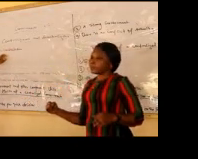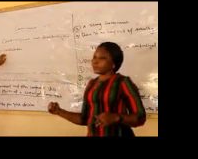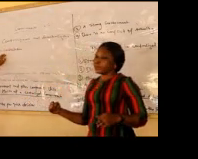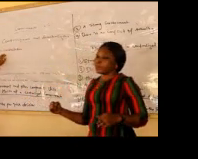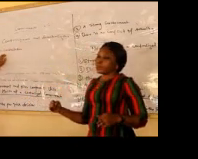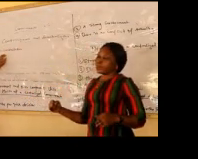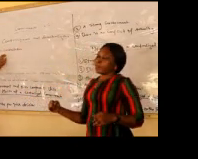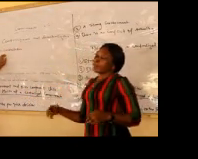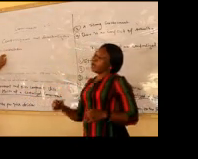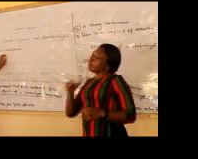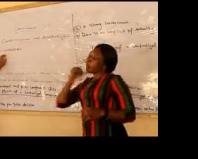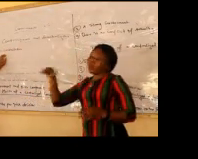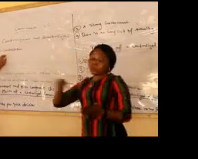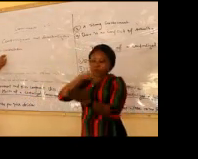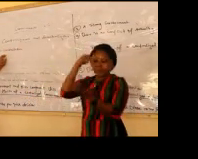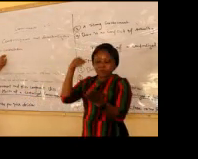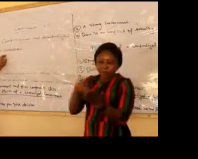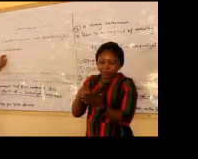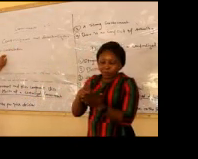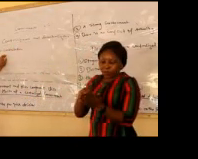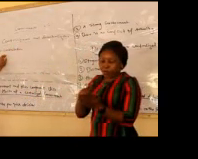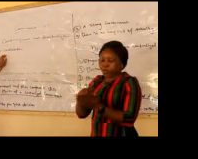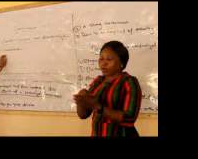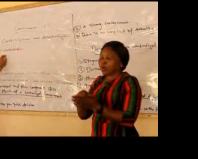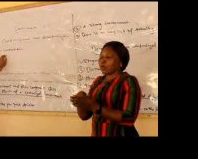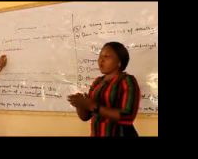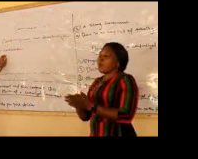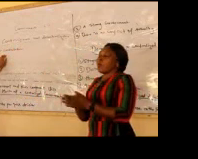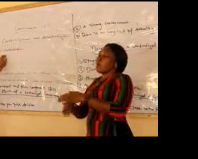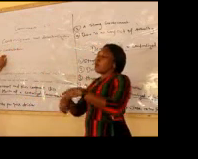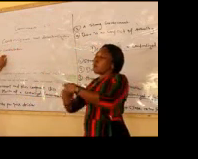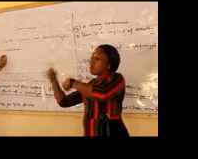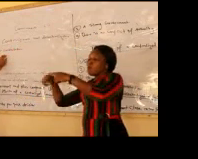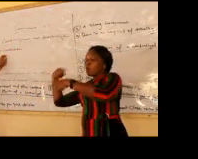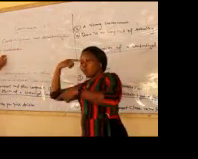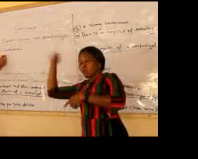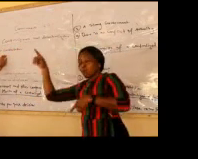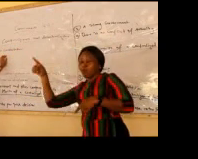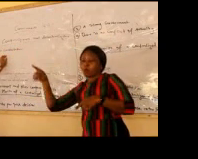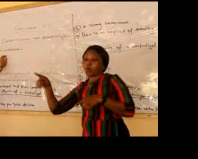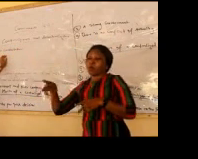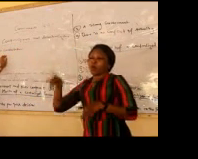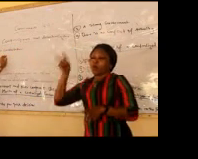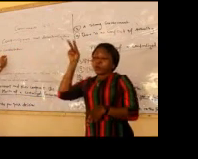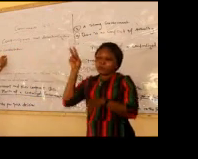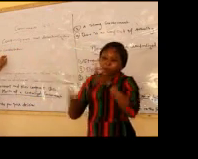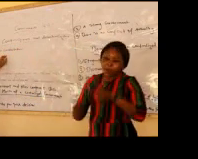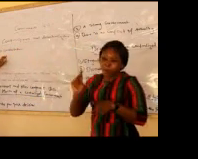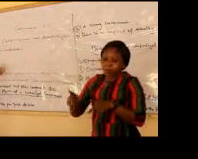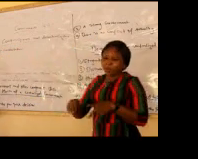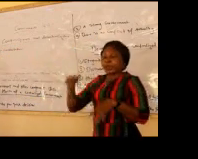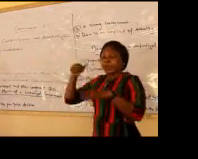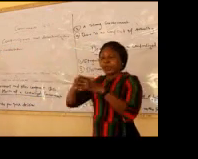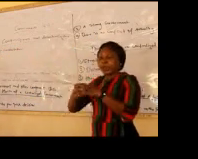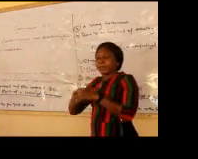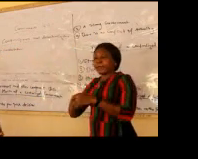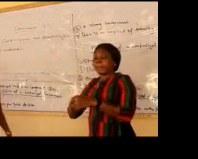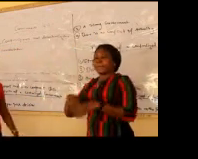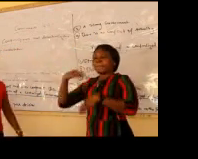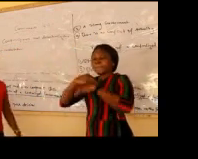decentralized administration goes for a wider consultation when it comes to what? Decision making and